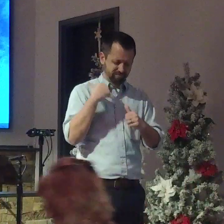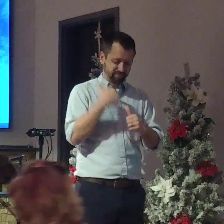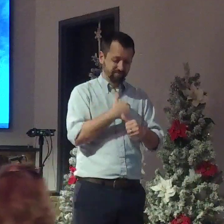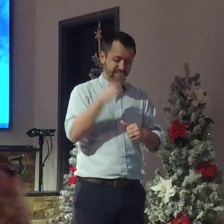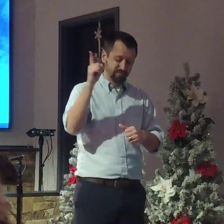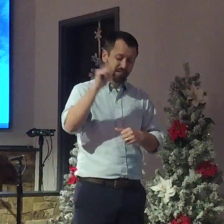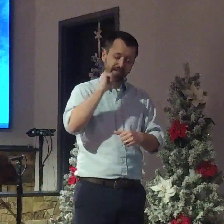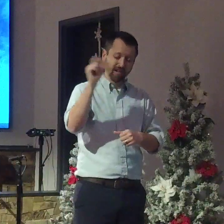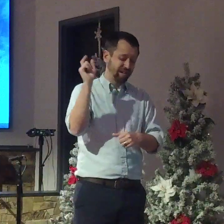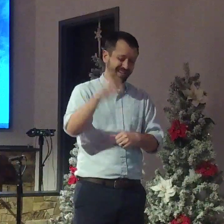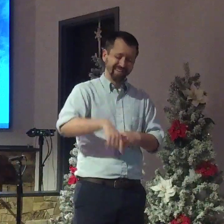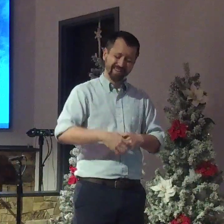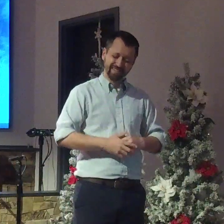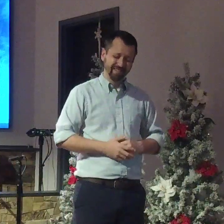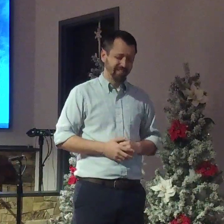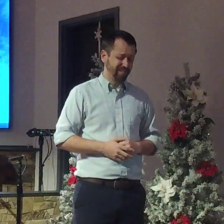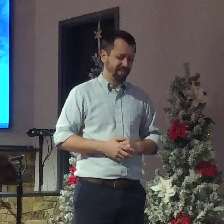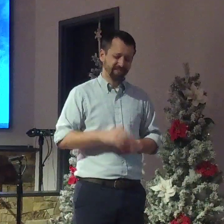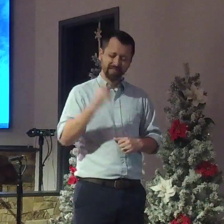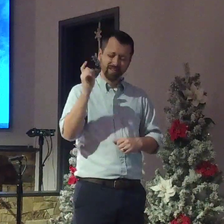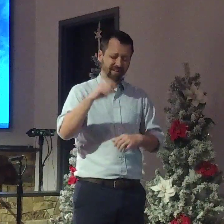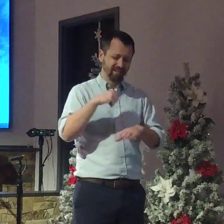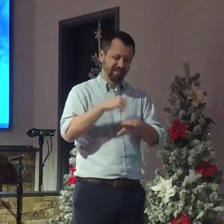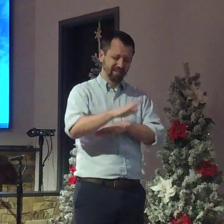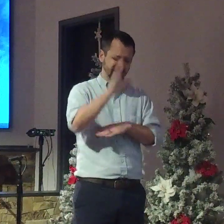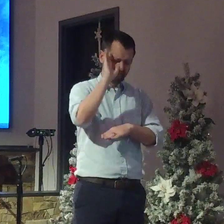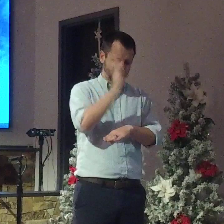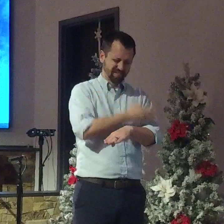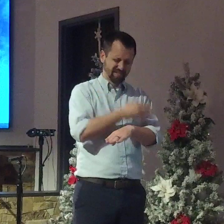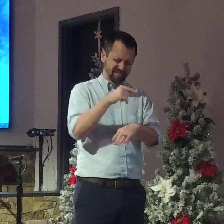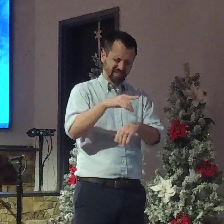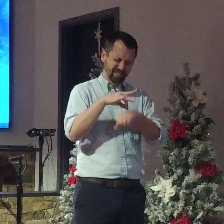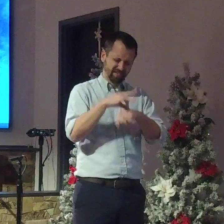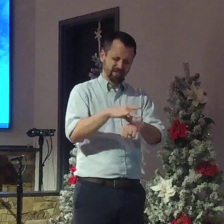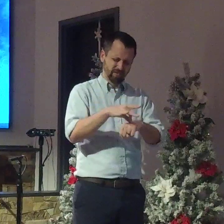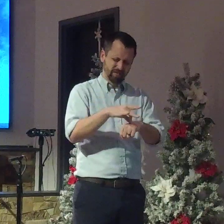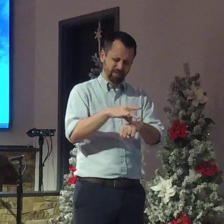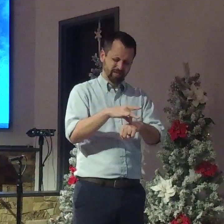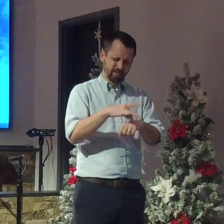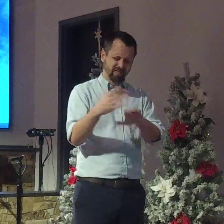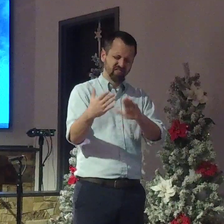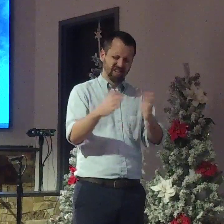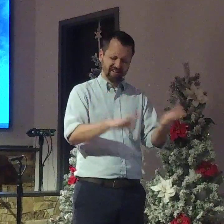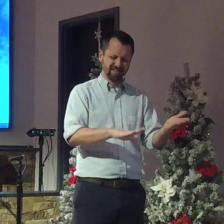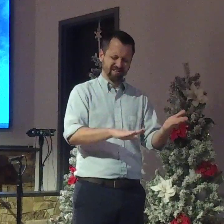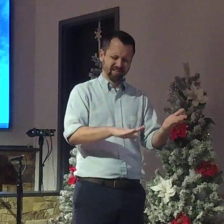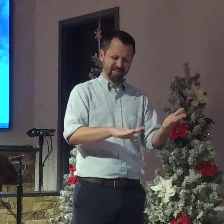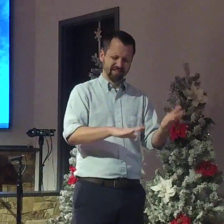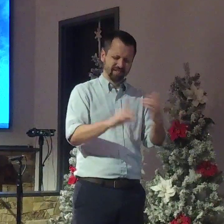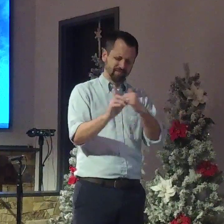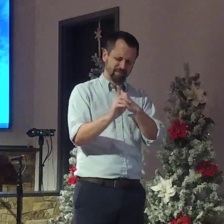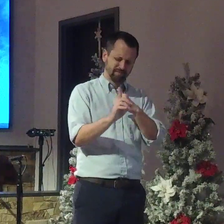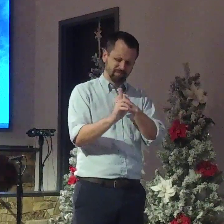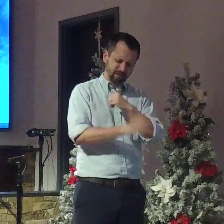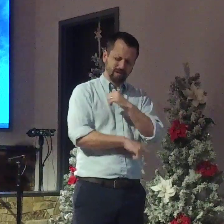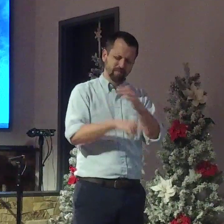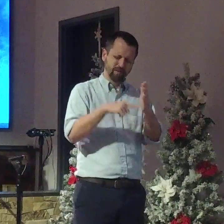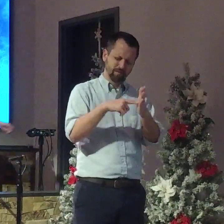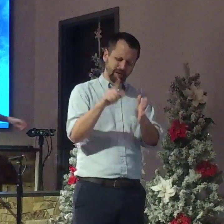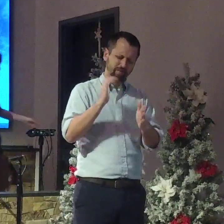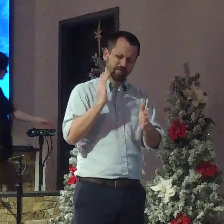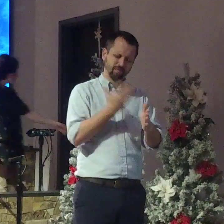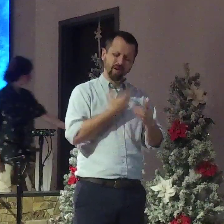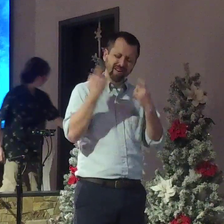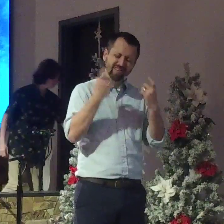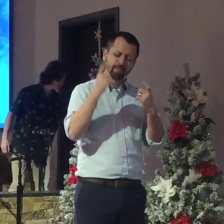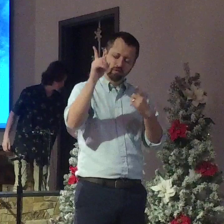As we prepare to close the service, that young man there, that again now is serving in our youth ministry, is going to be leading us in